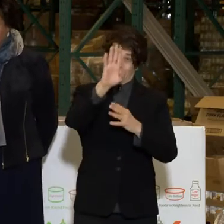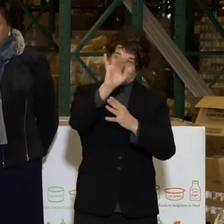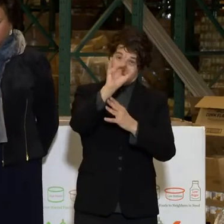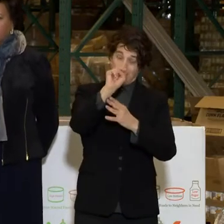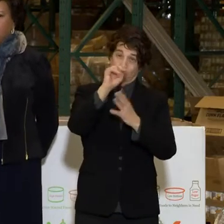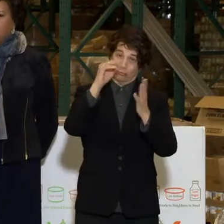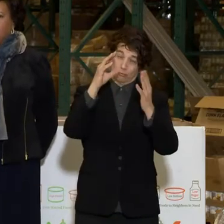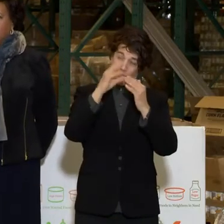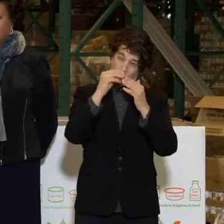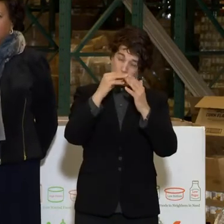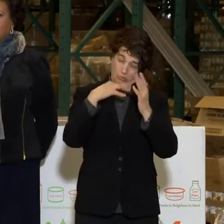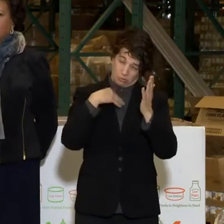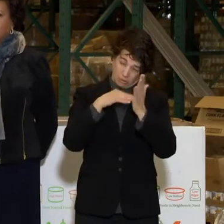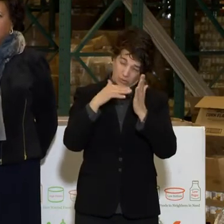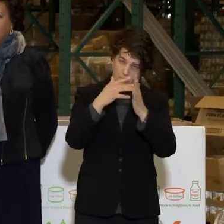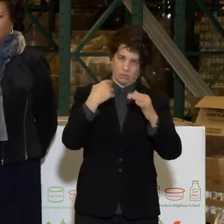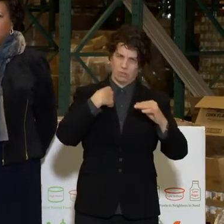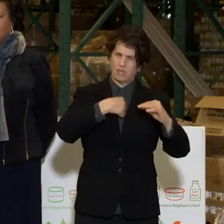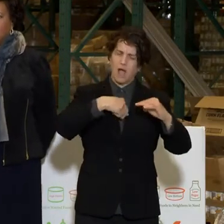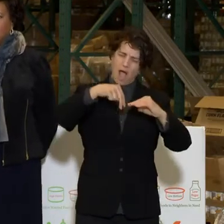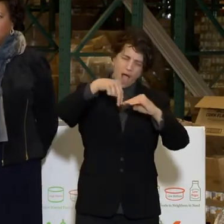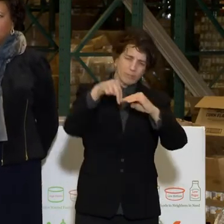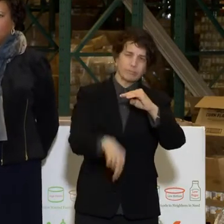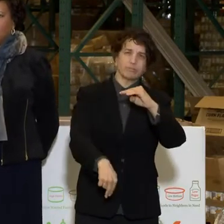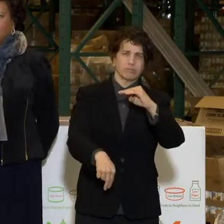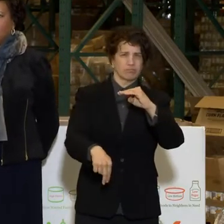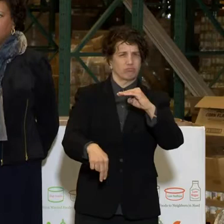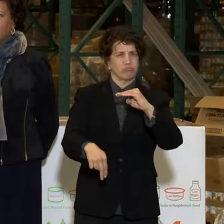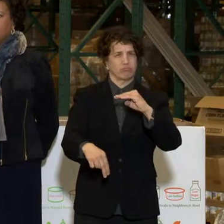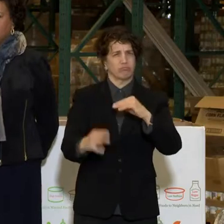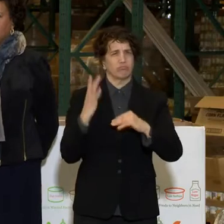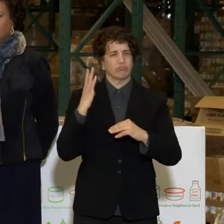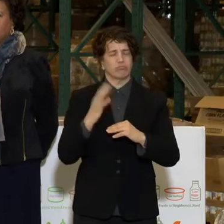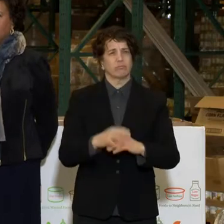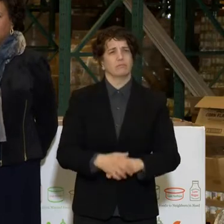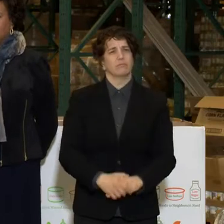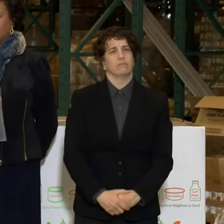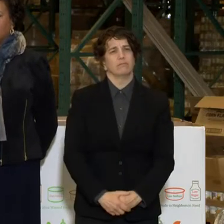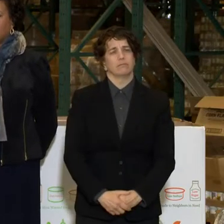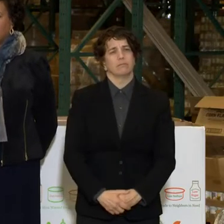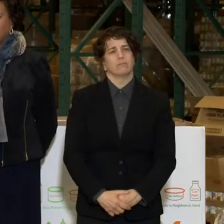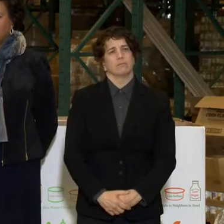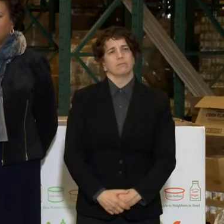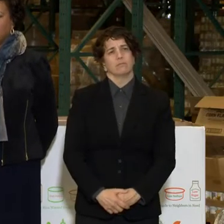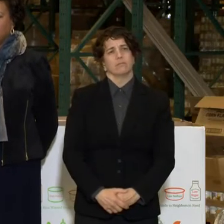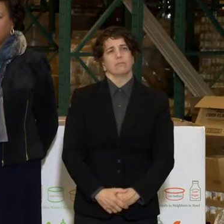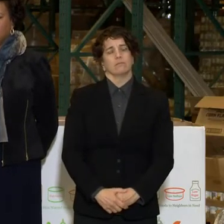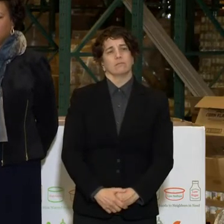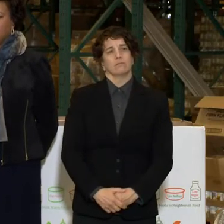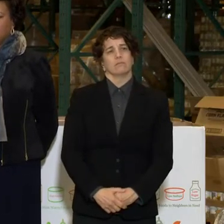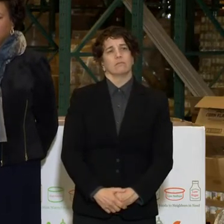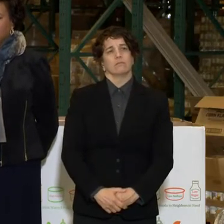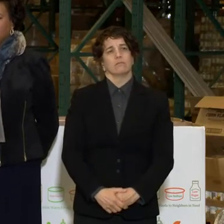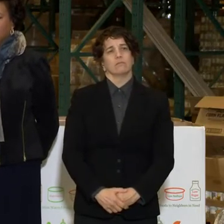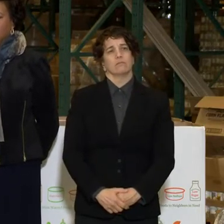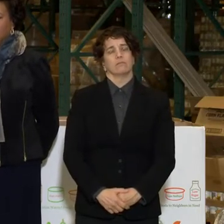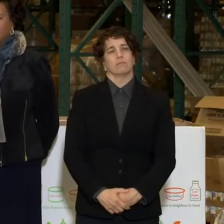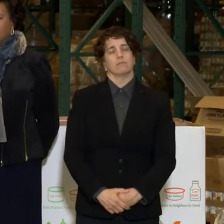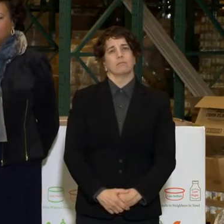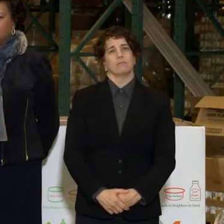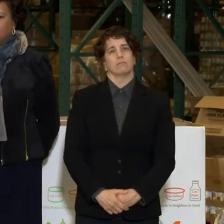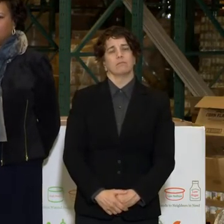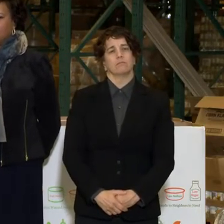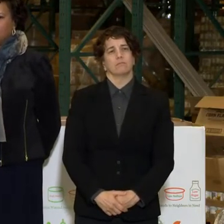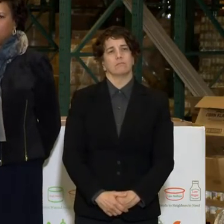say bye-bye to its goal of a 3% increase in growth